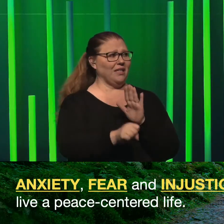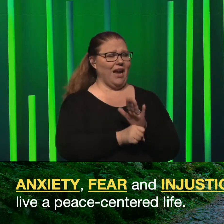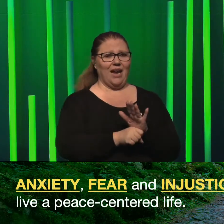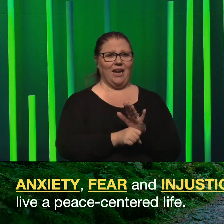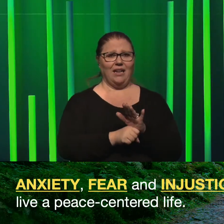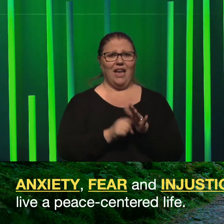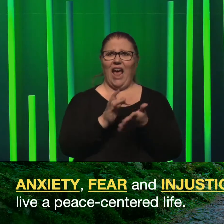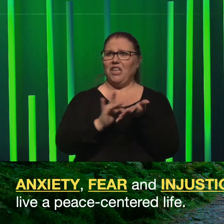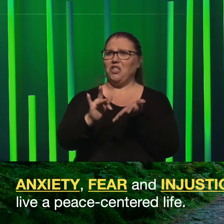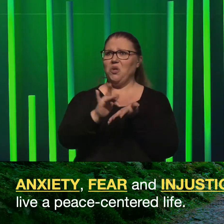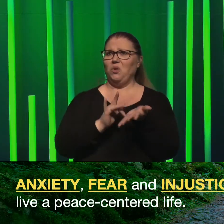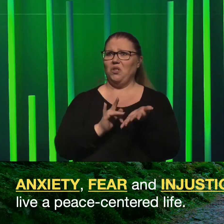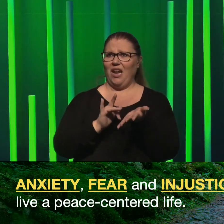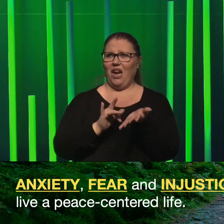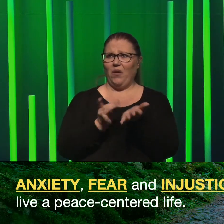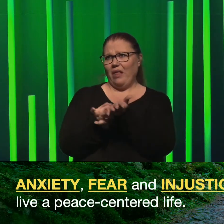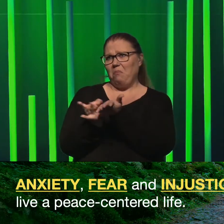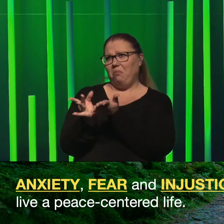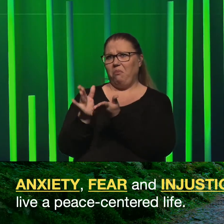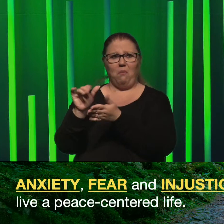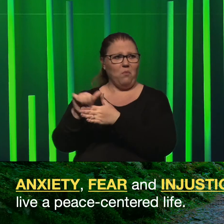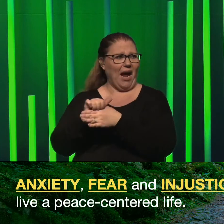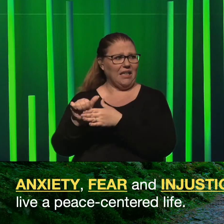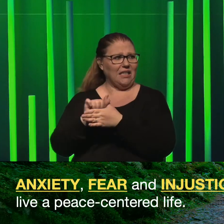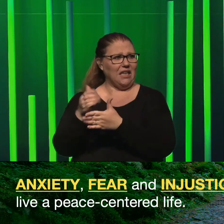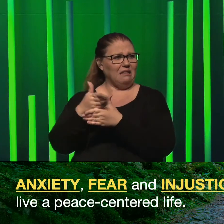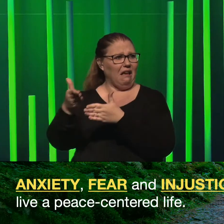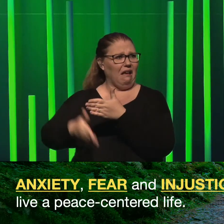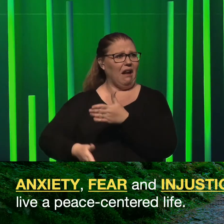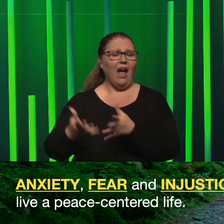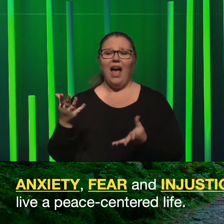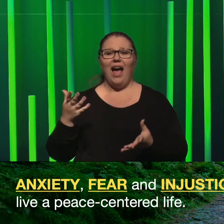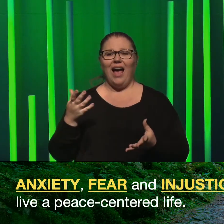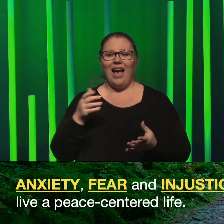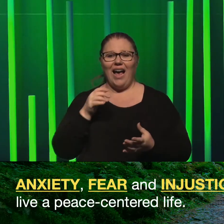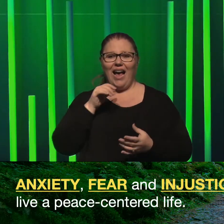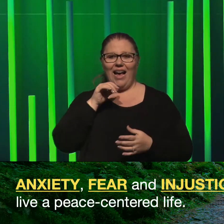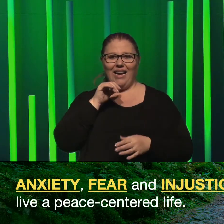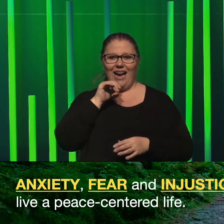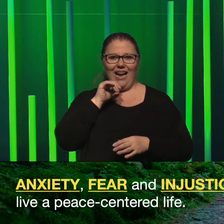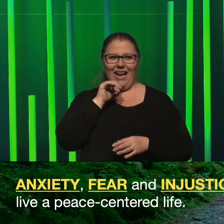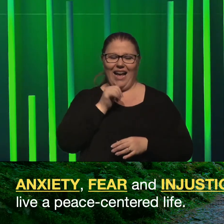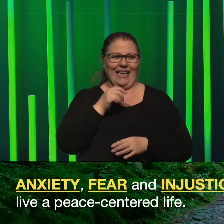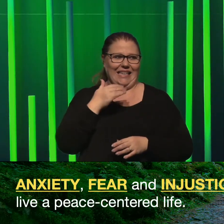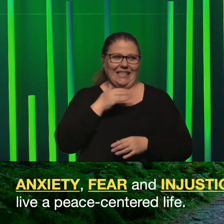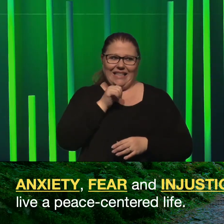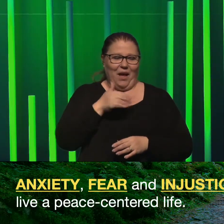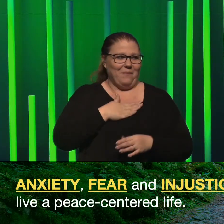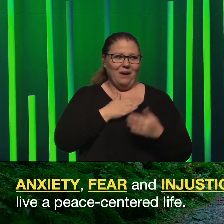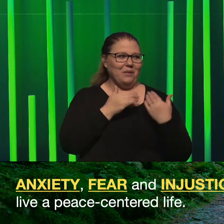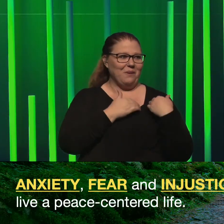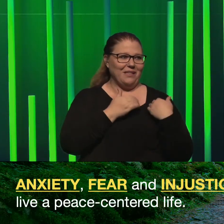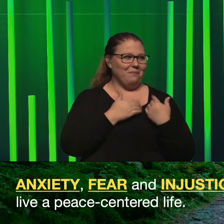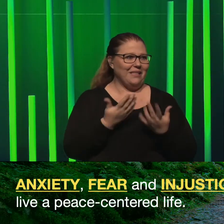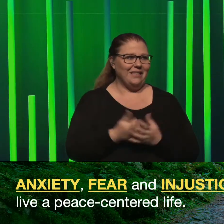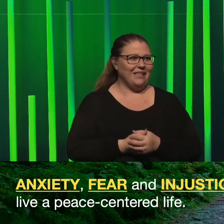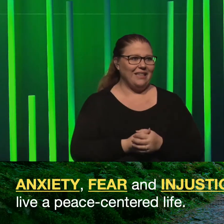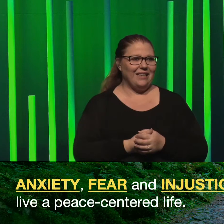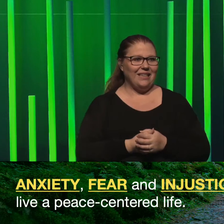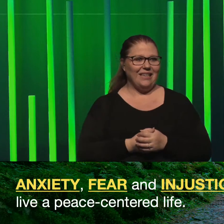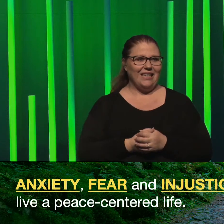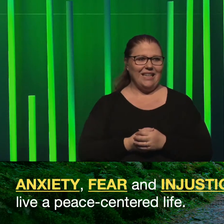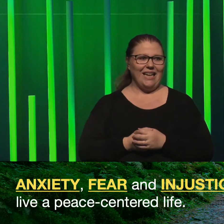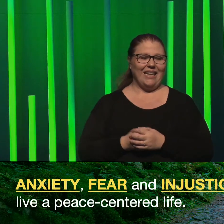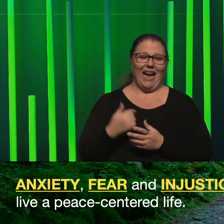exclusionary practices. But I don't know, I don't sit in that seat. That's not the place that I'm in. I